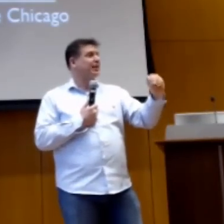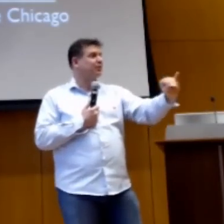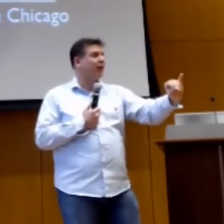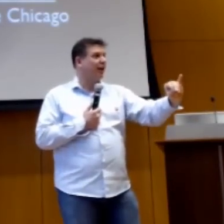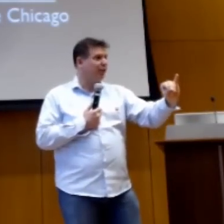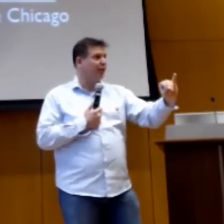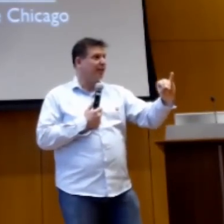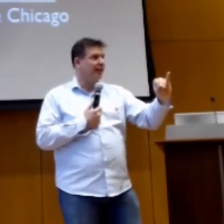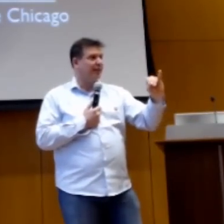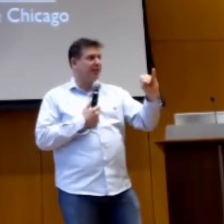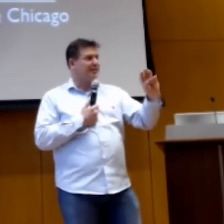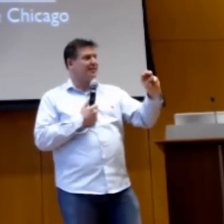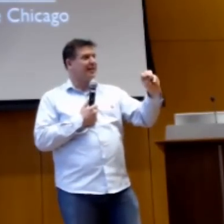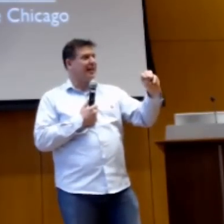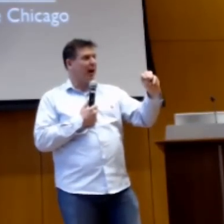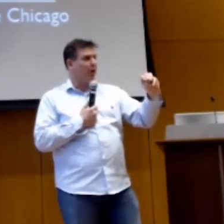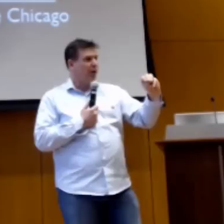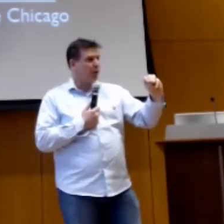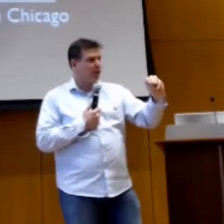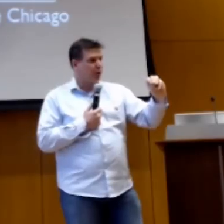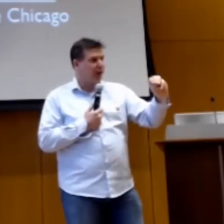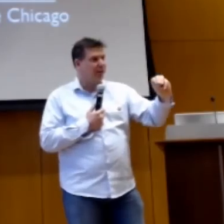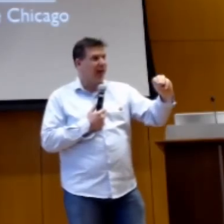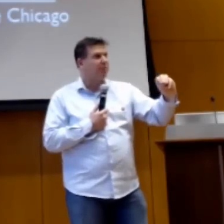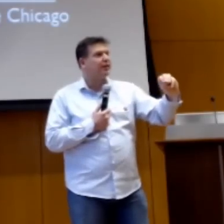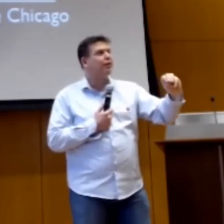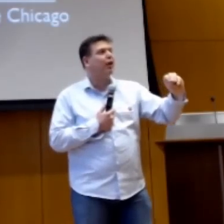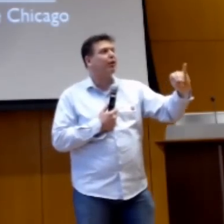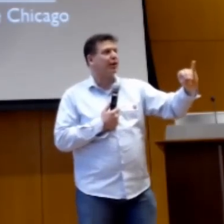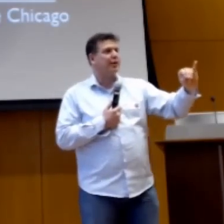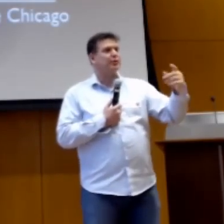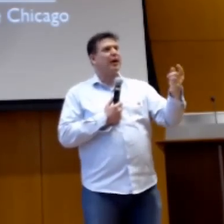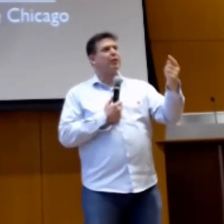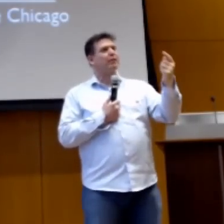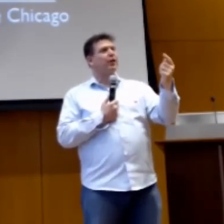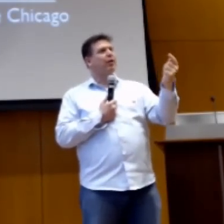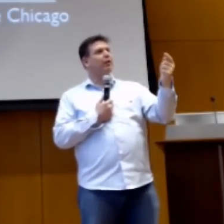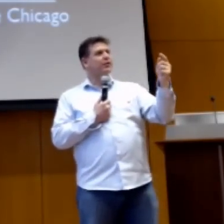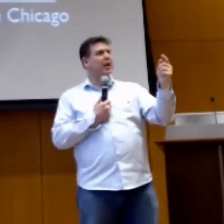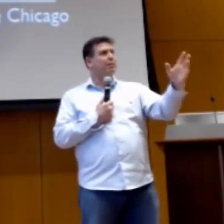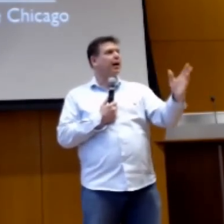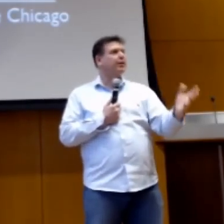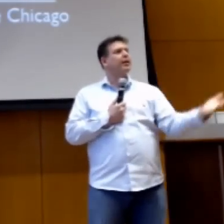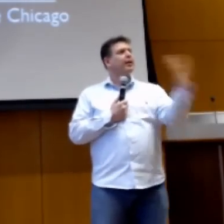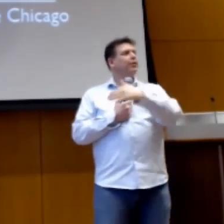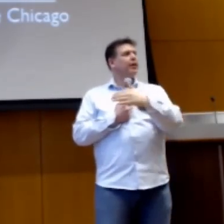actually is very helpful in the sense that now we're keeping the M a little longer. So now we can figure out if it's MI and